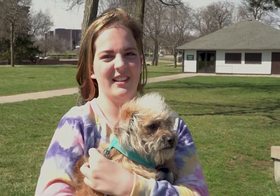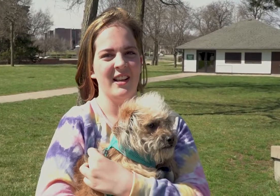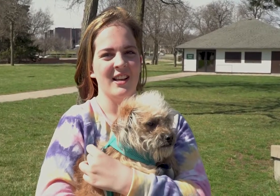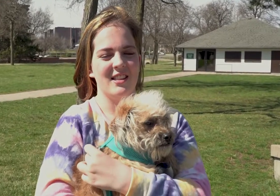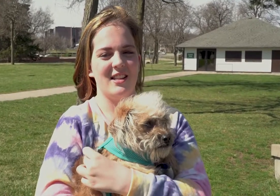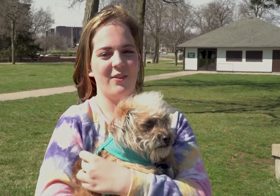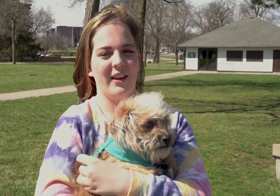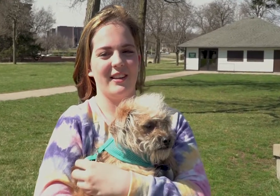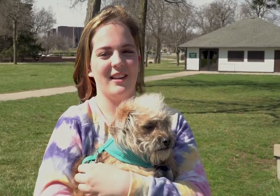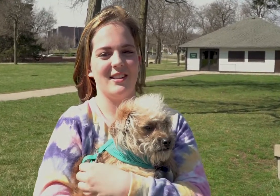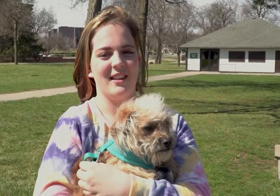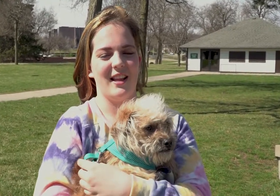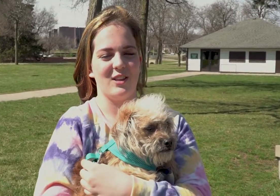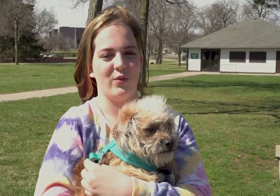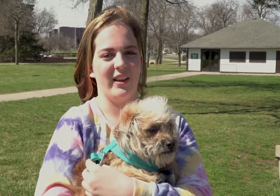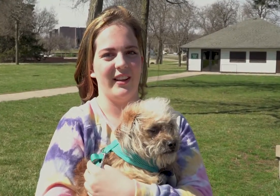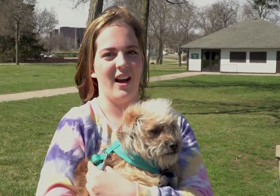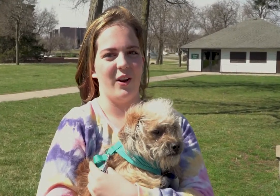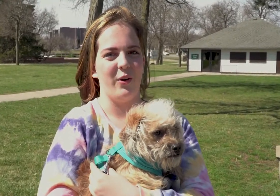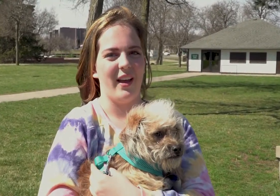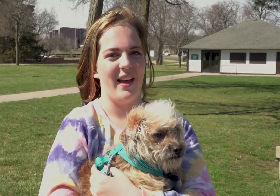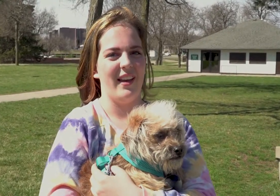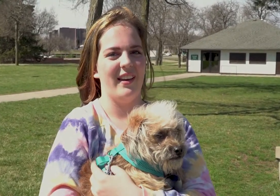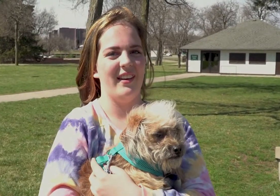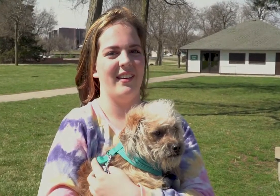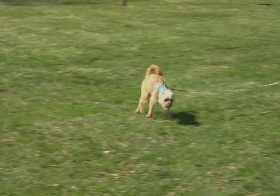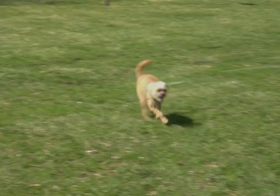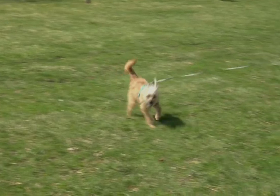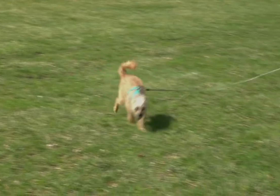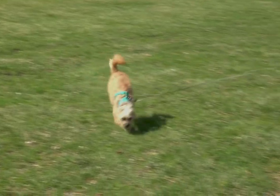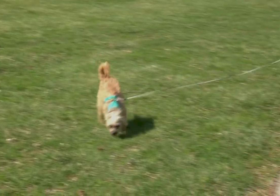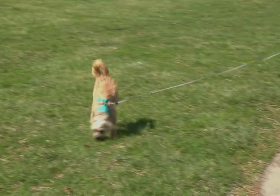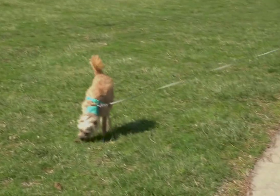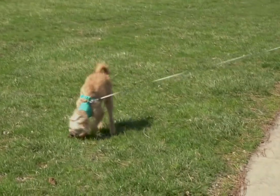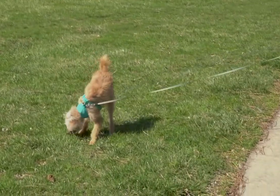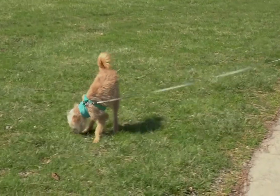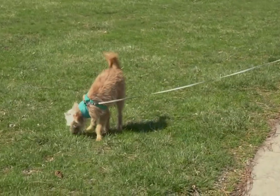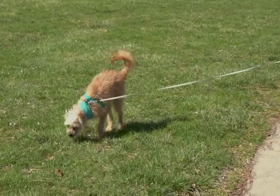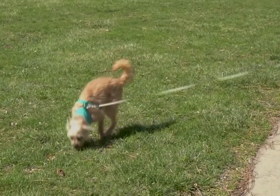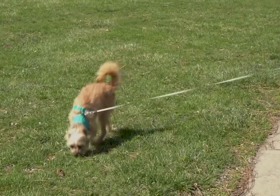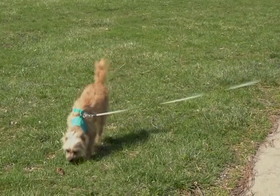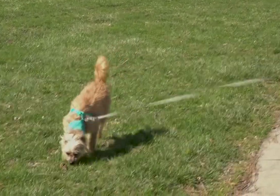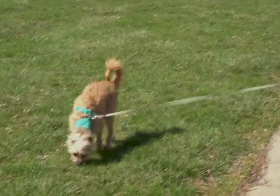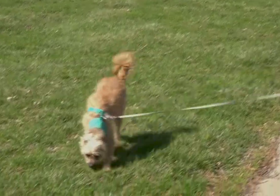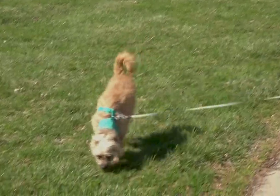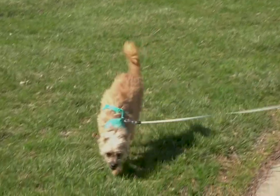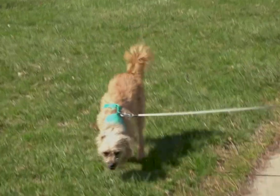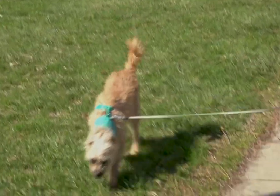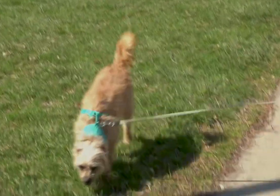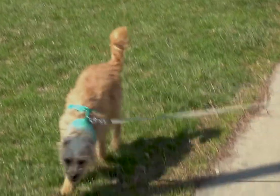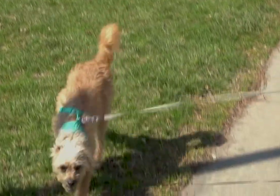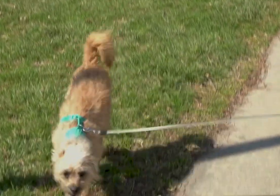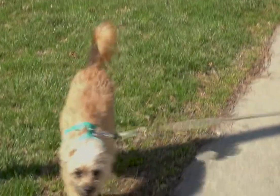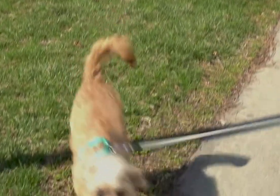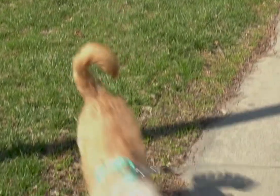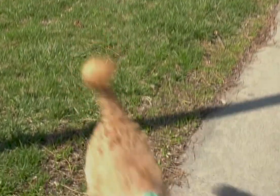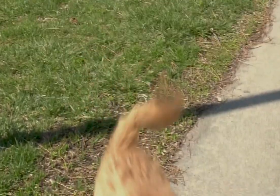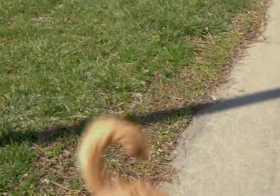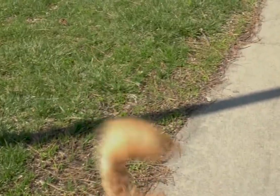stuff like this, and that's really not okay. So in the end, smoking and vaping does not only hurt you, it hurts your